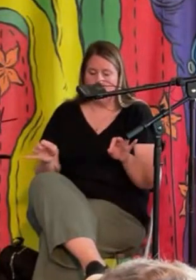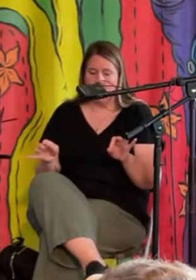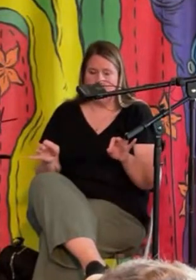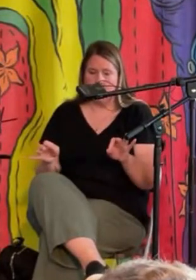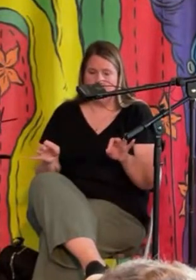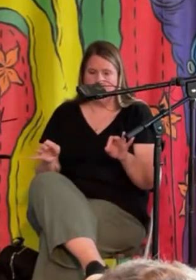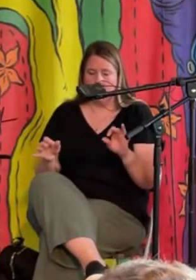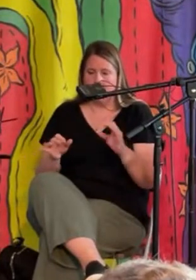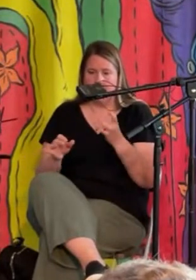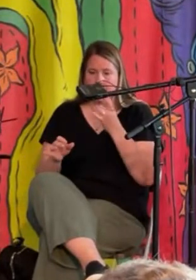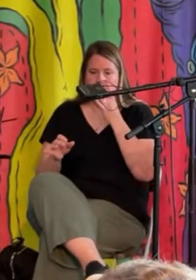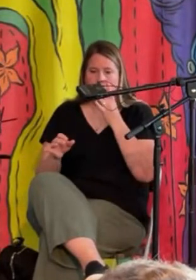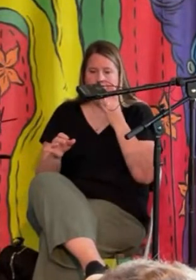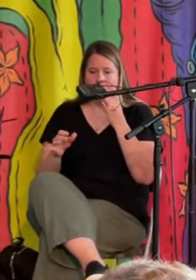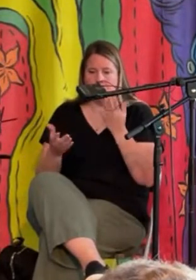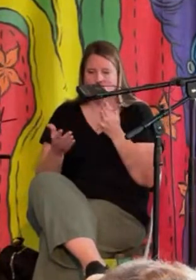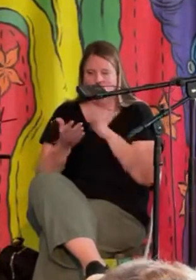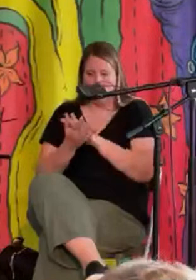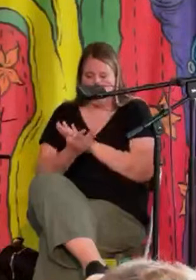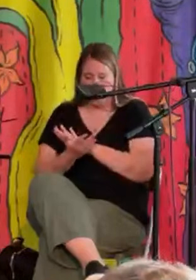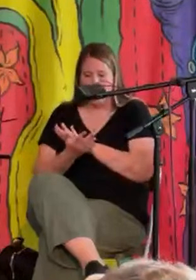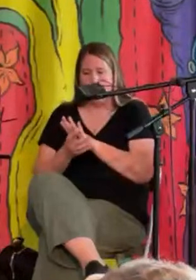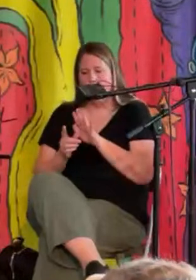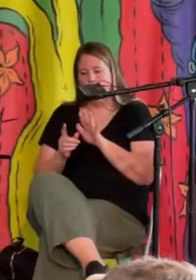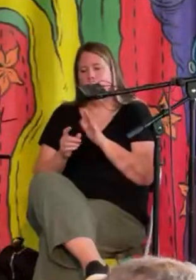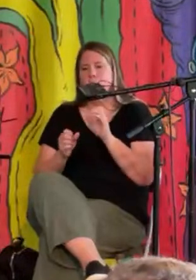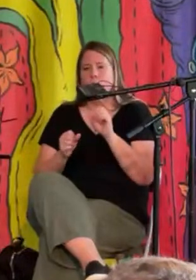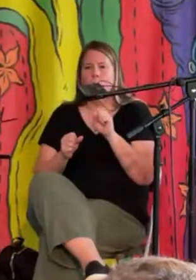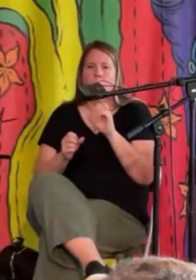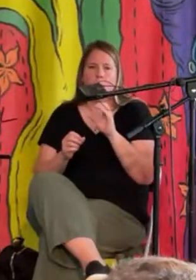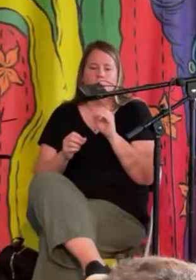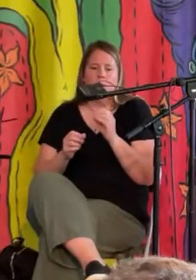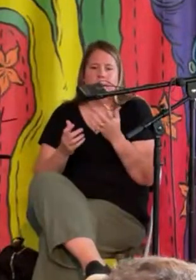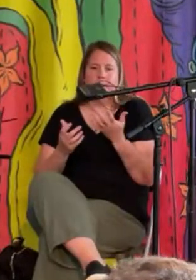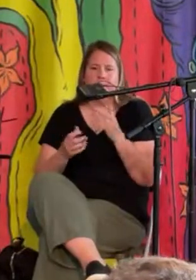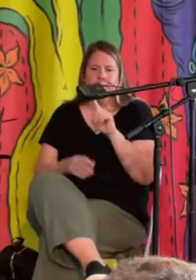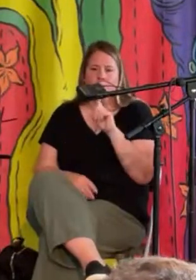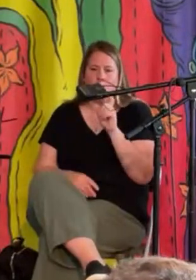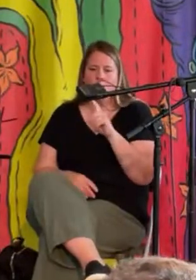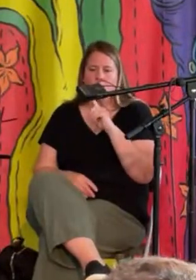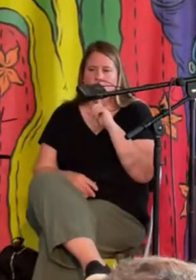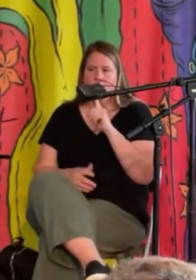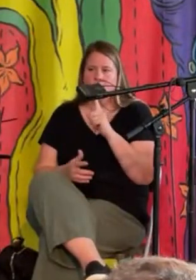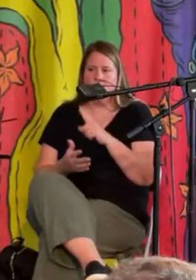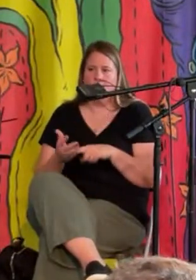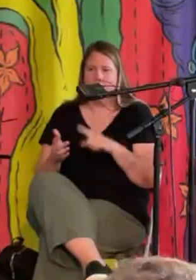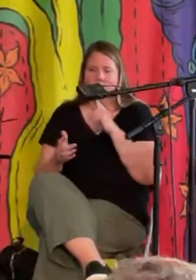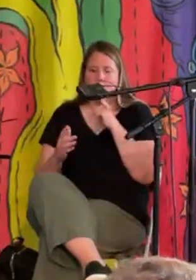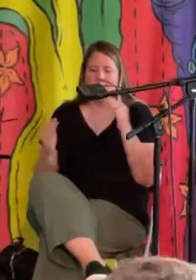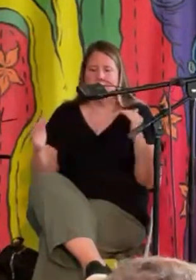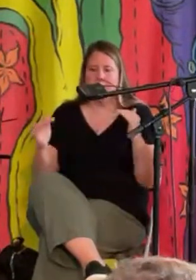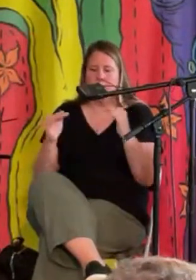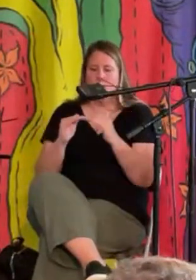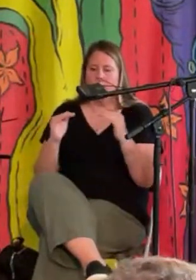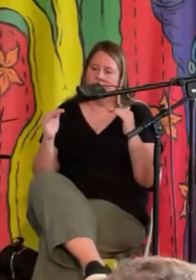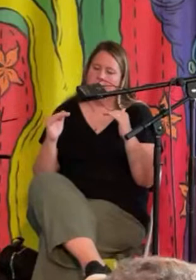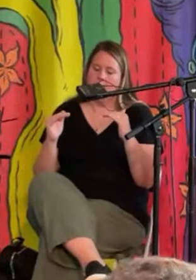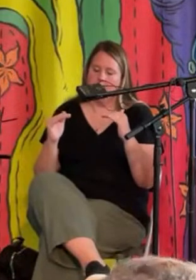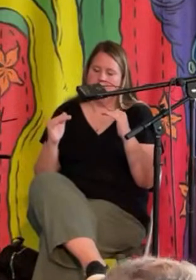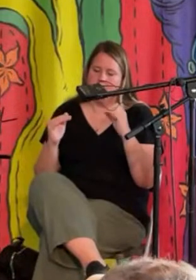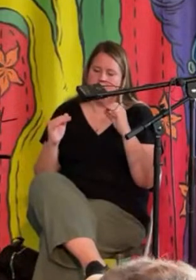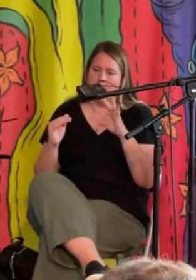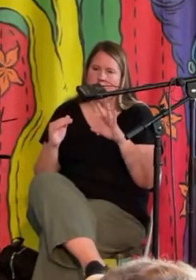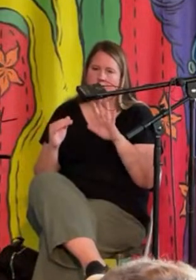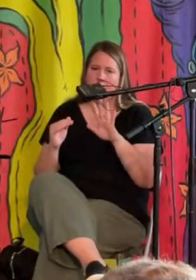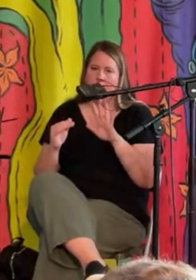light and shadow. So the question would be, what would be the equivalent of